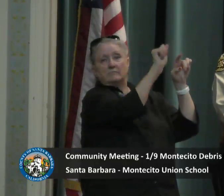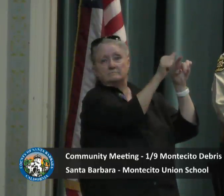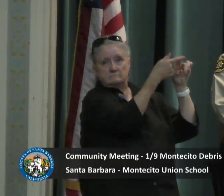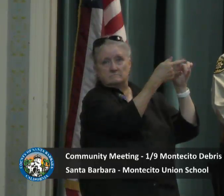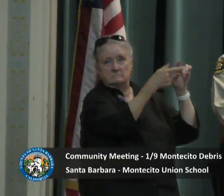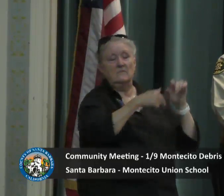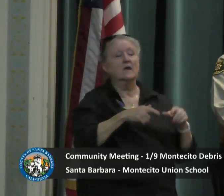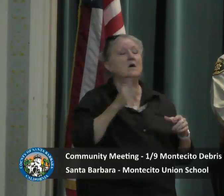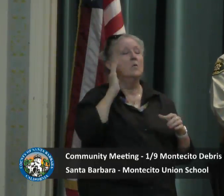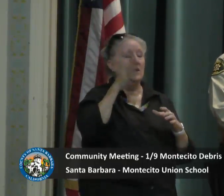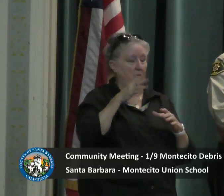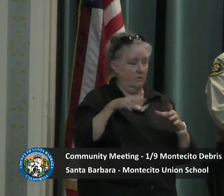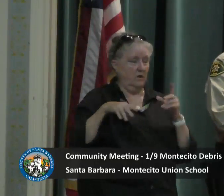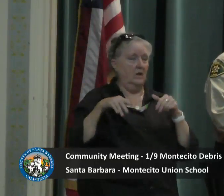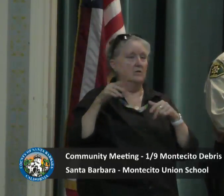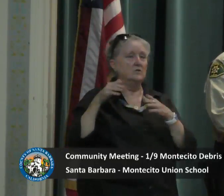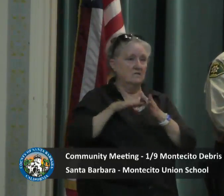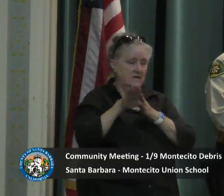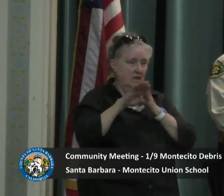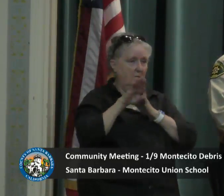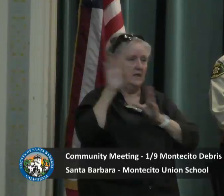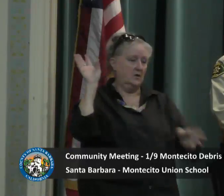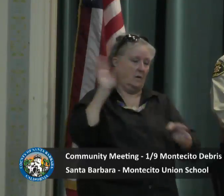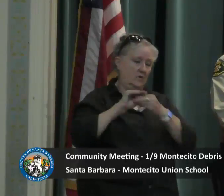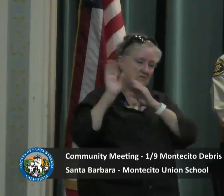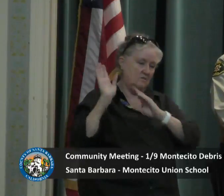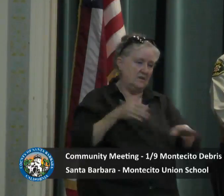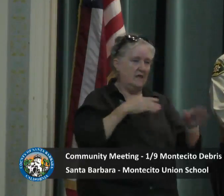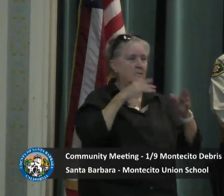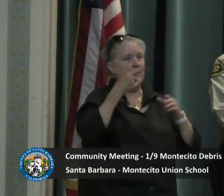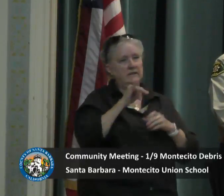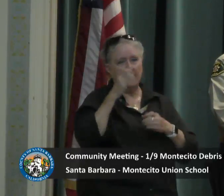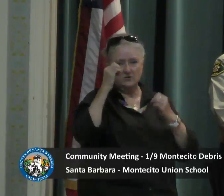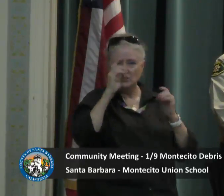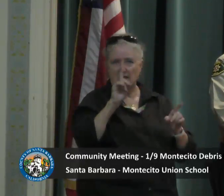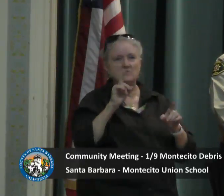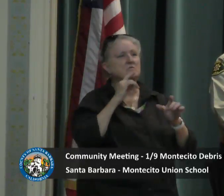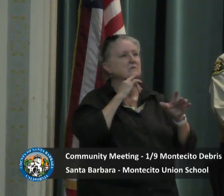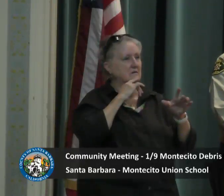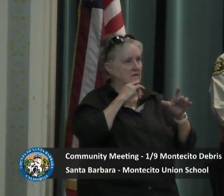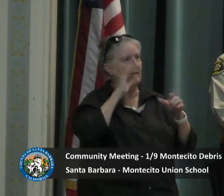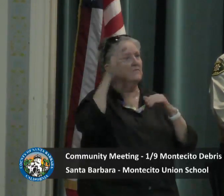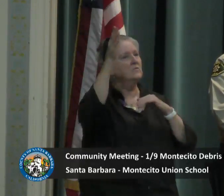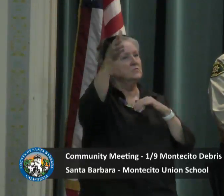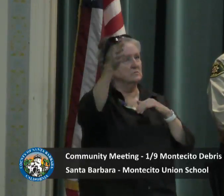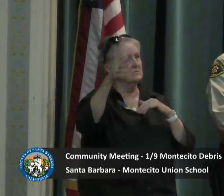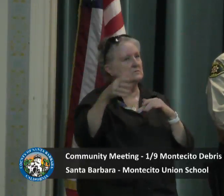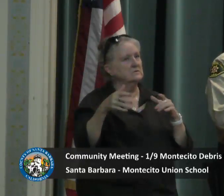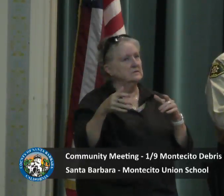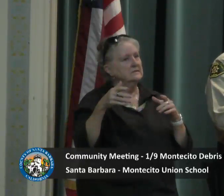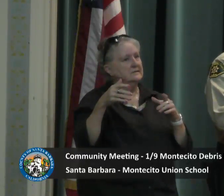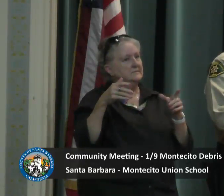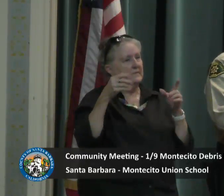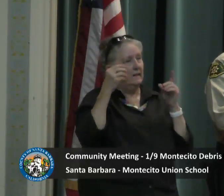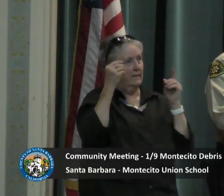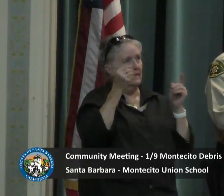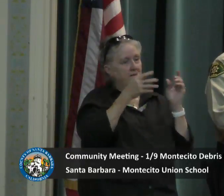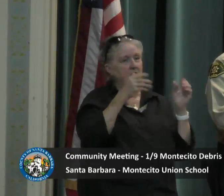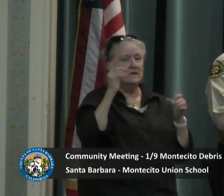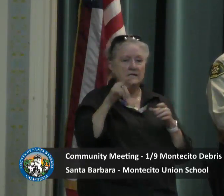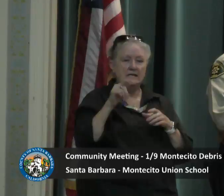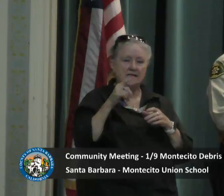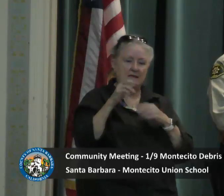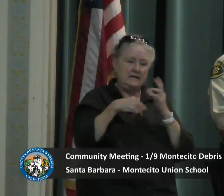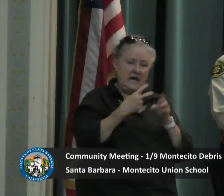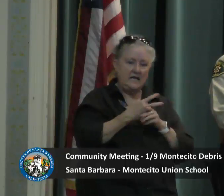education future that will address such topics, educate people that they need in that type of situation